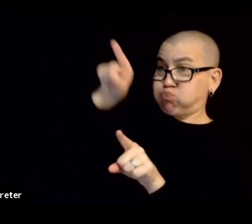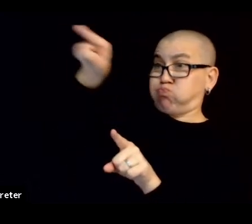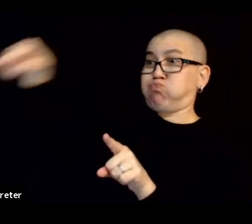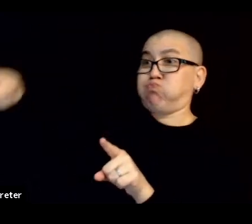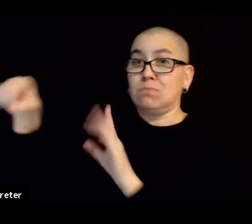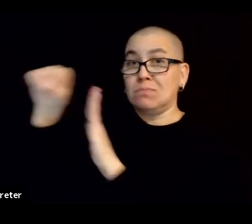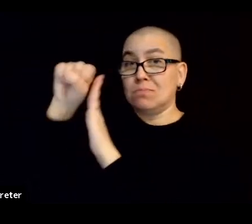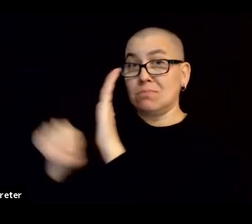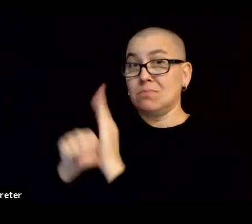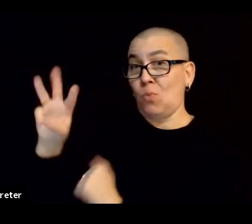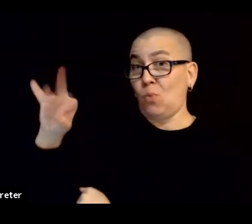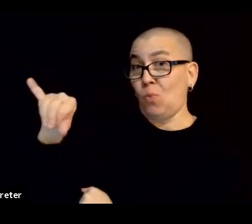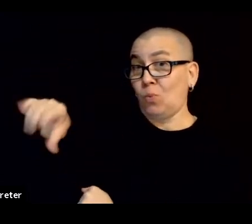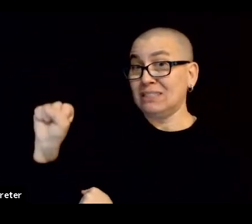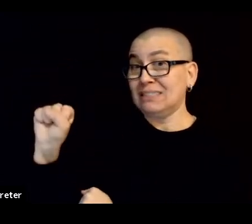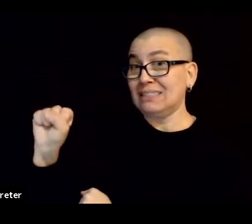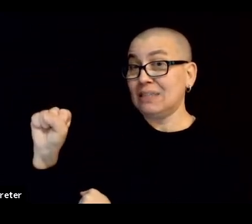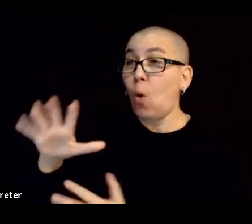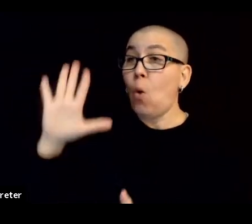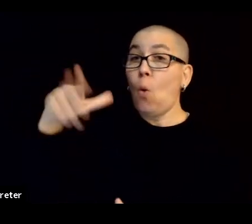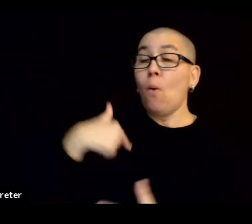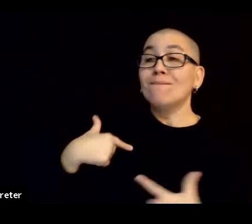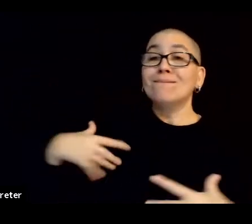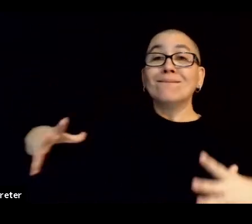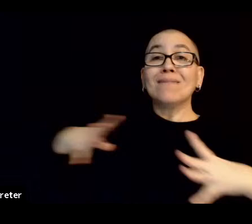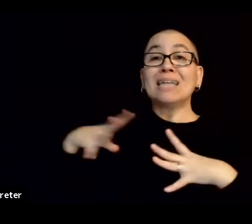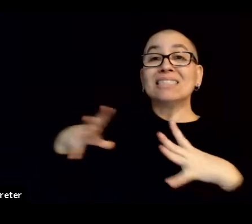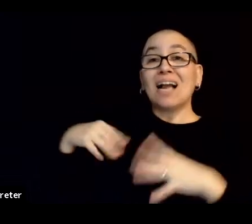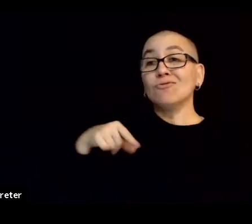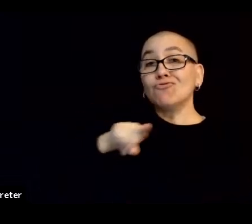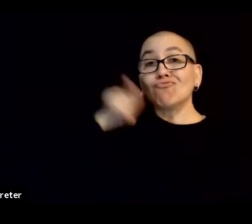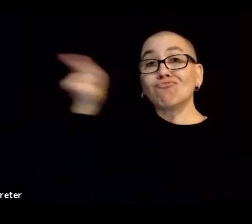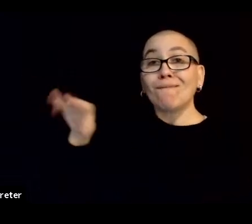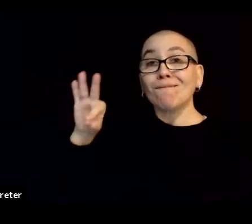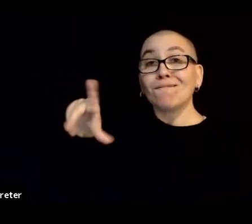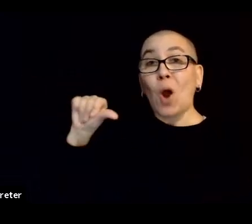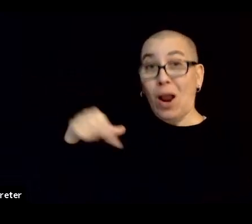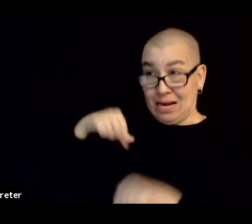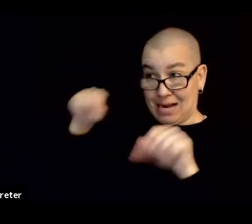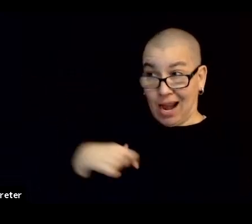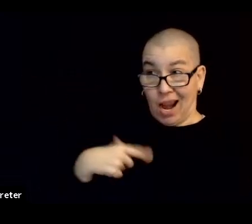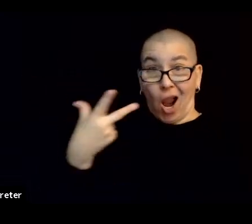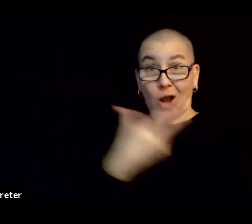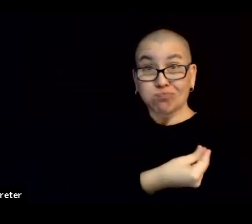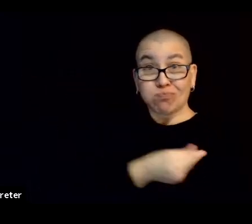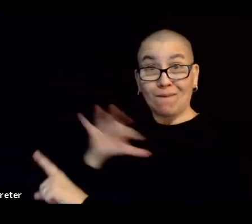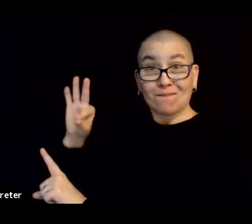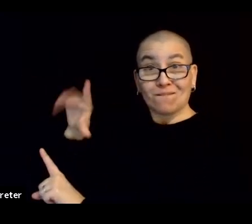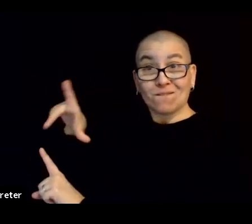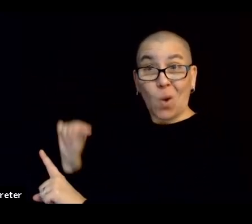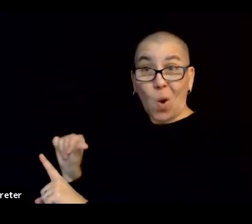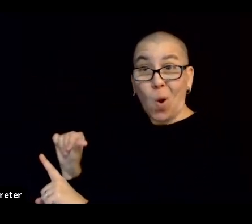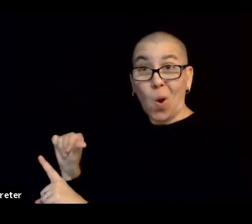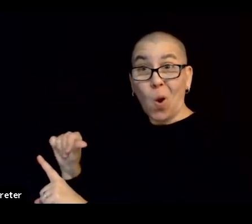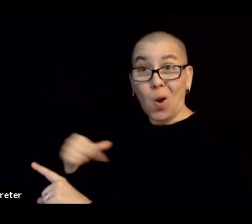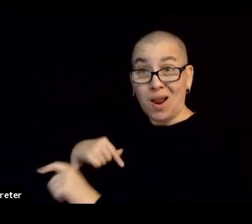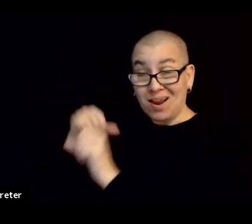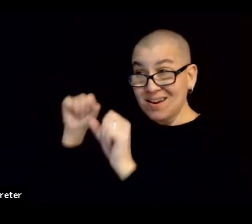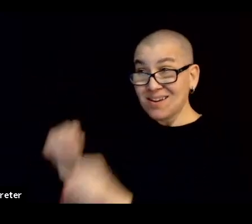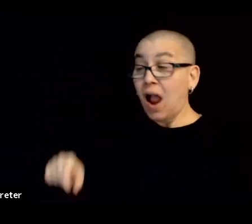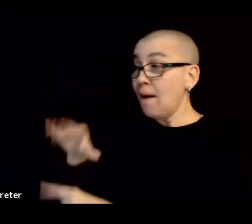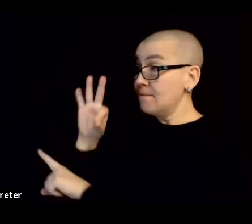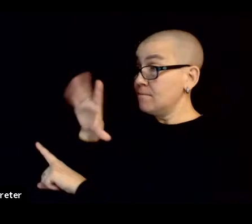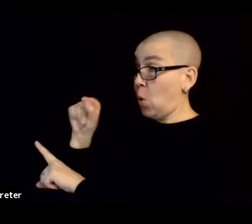their first shot here, could they get their second shot in Florida? And is Minnesota giving vaccines to any non-state